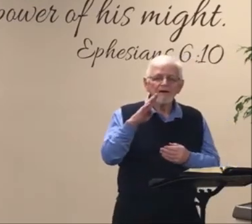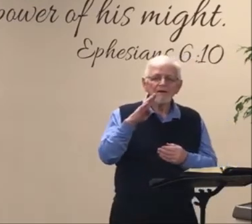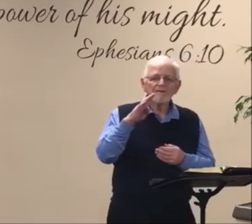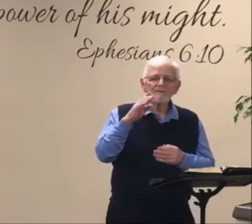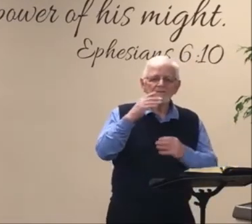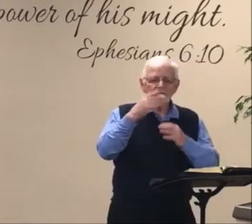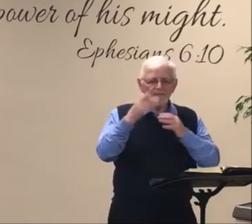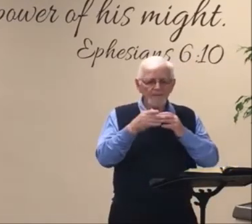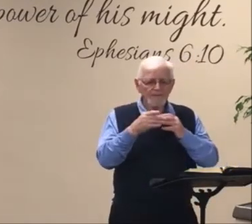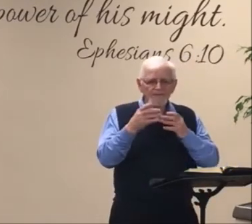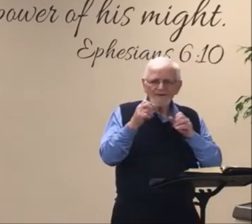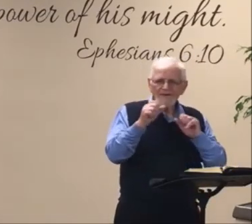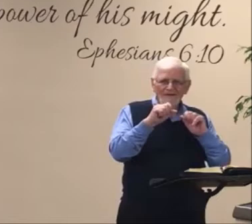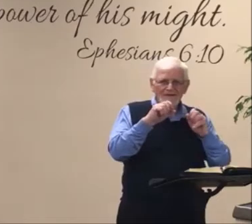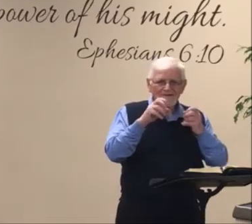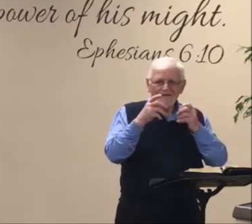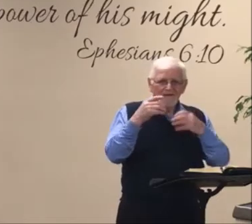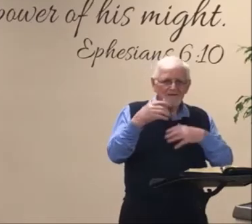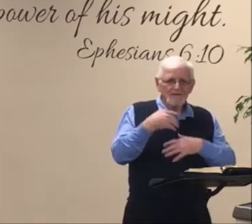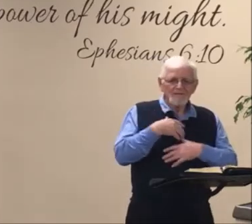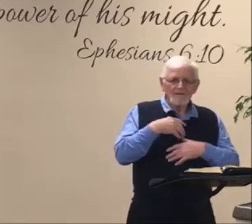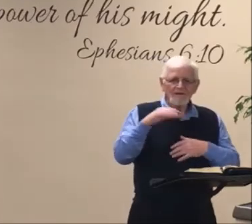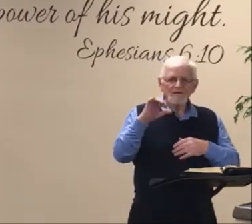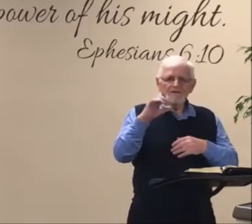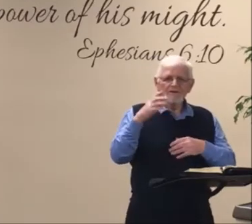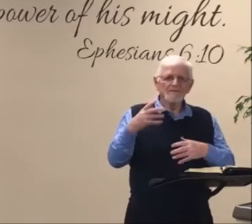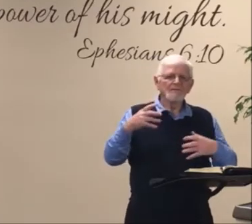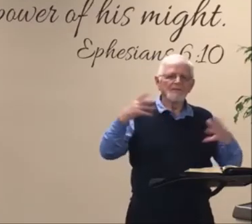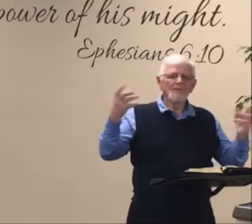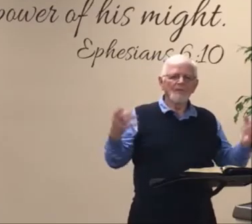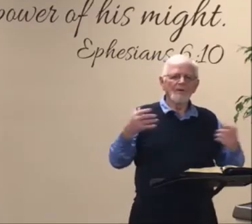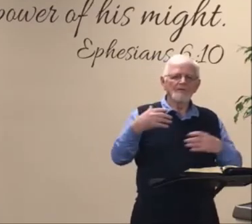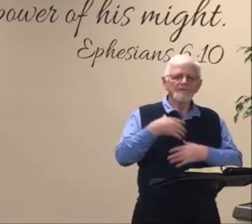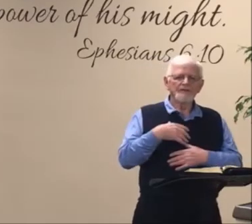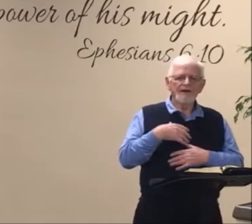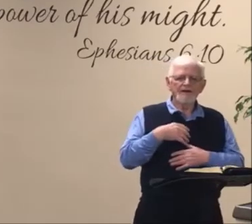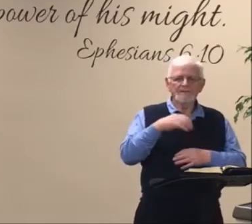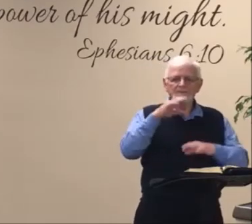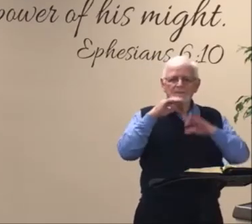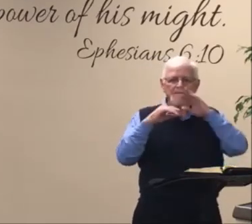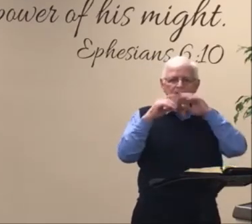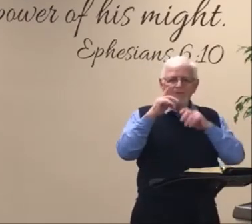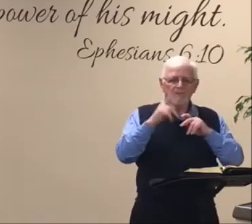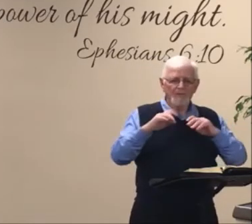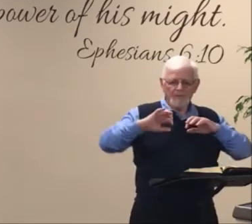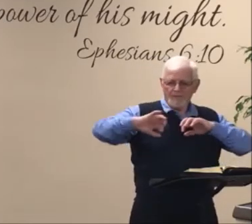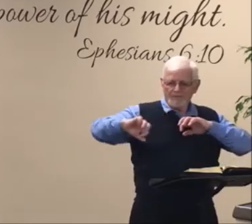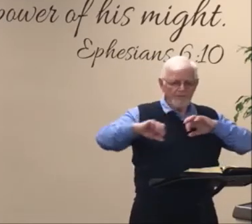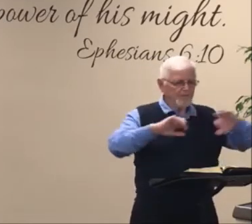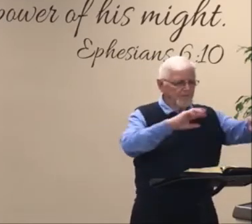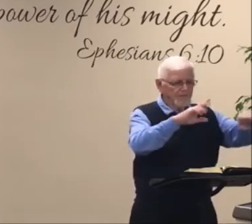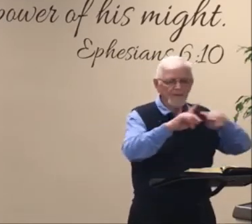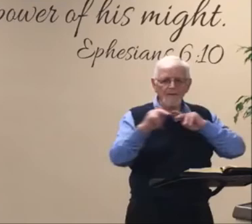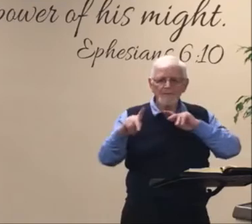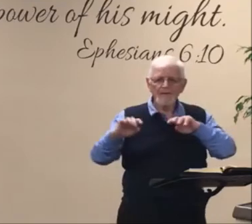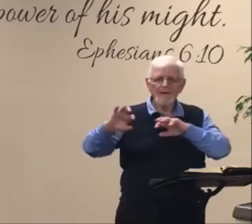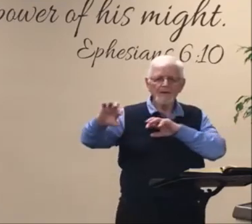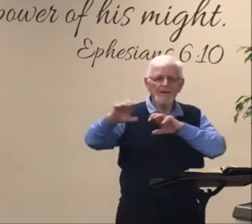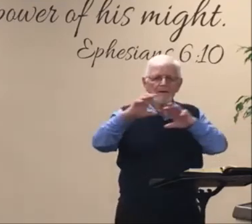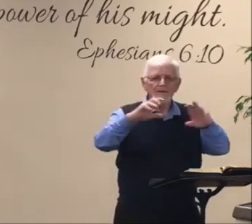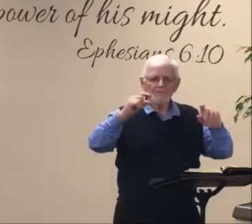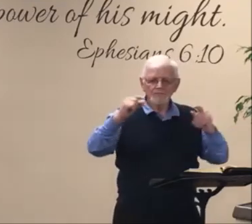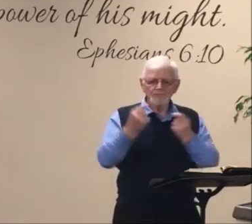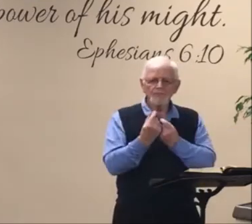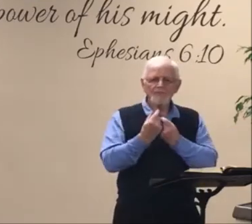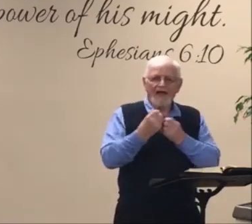uncertain and afraid. In verse 7, he says, then Jacob was greatly afraid and distressed, and he divided the people that was with him and the flocks and the herds and the camels and the 2 bands.